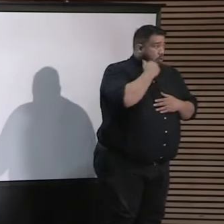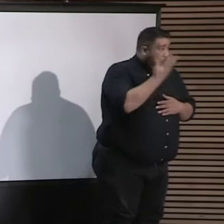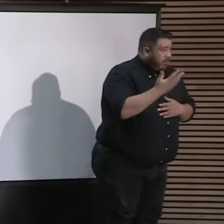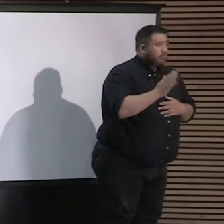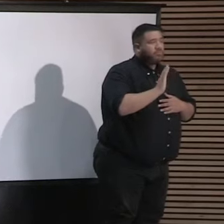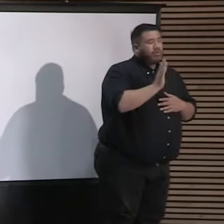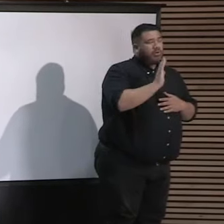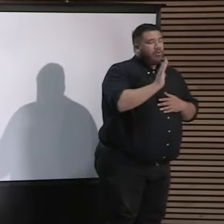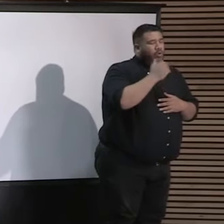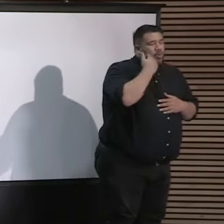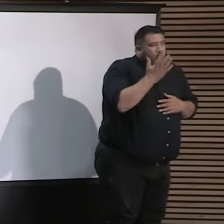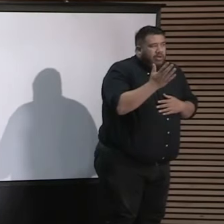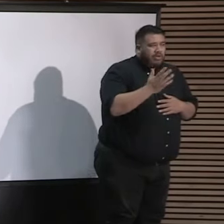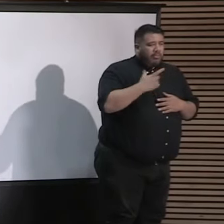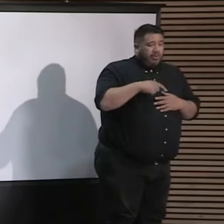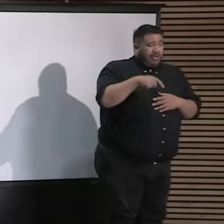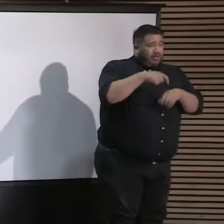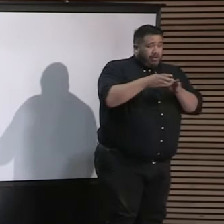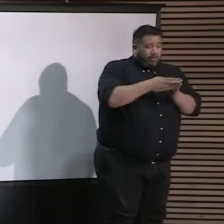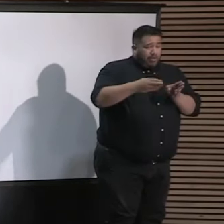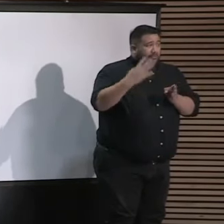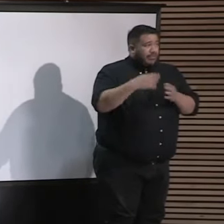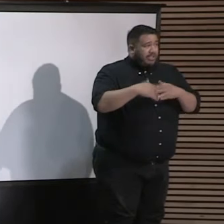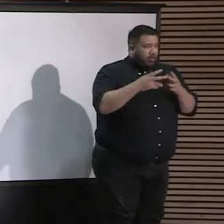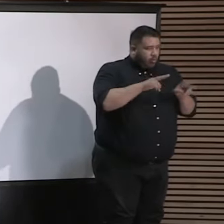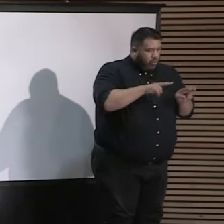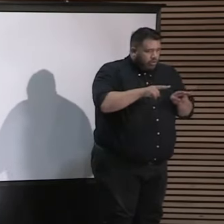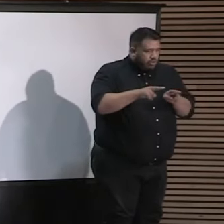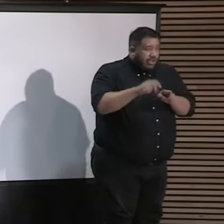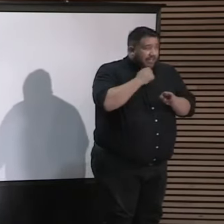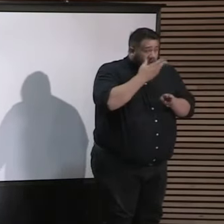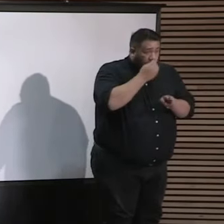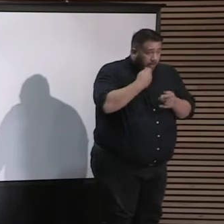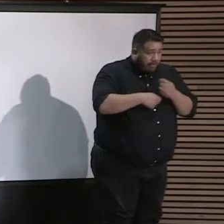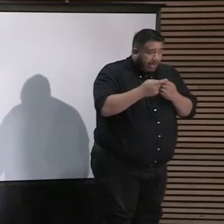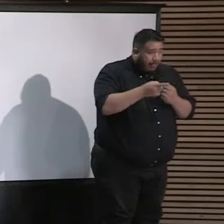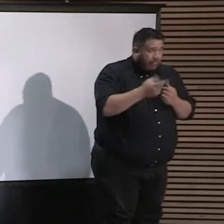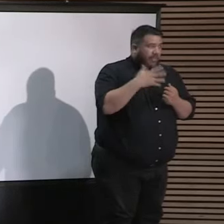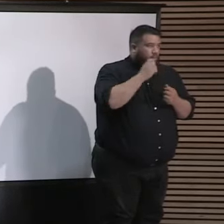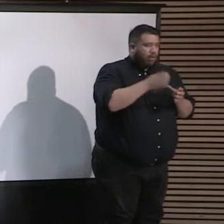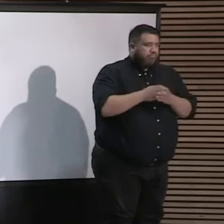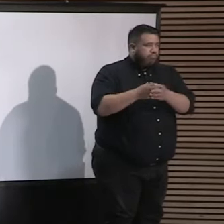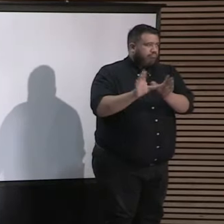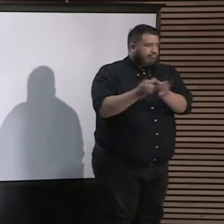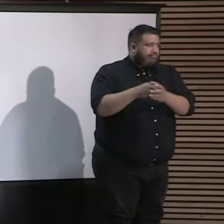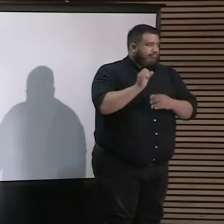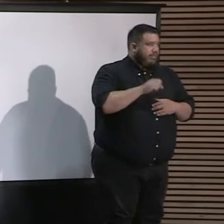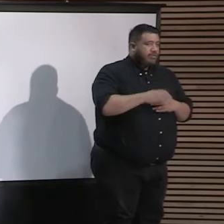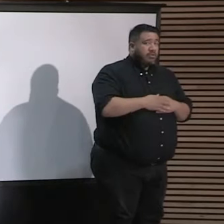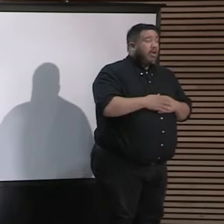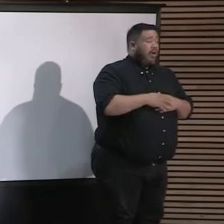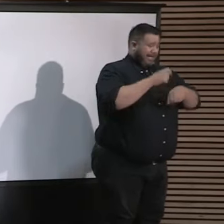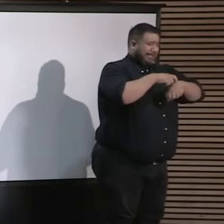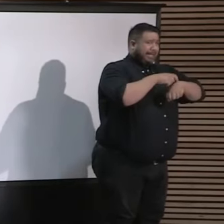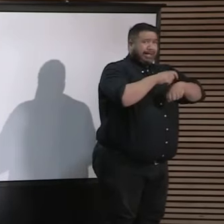they're on symptom watch also for that period. If they develop symptoms, then they are tested again. All right, I'm just aware that we've only got a little bit of time